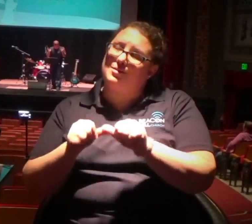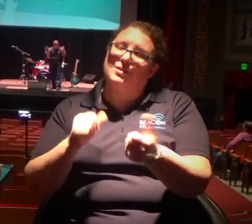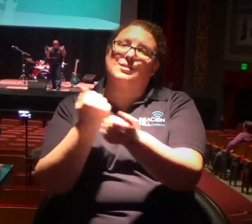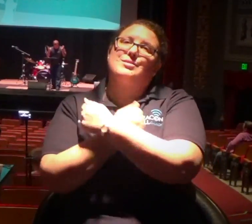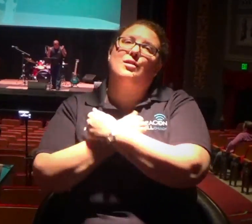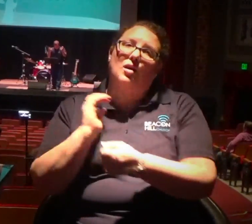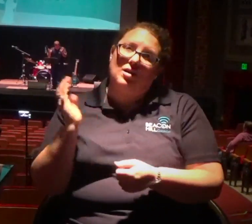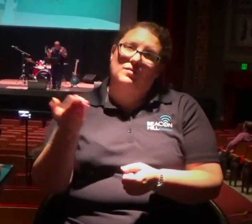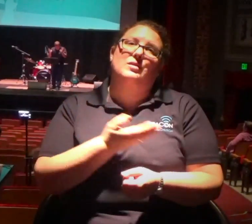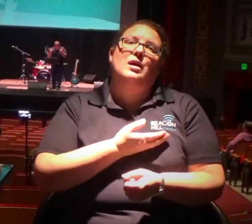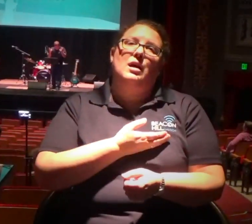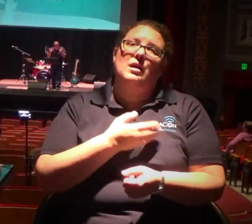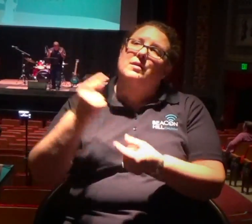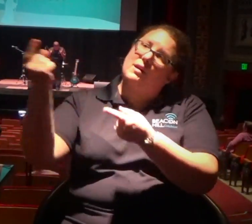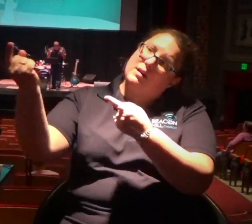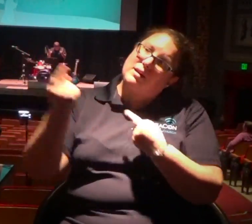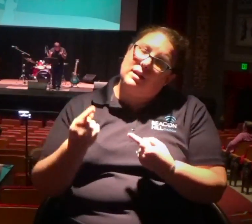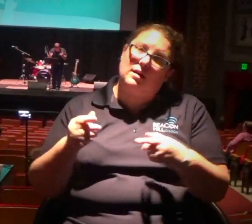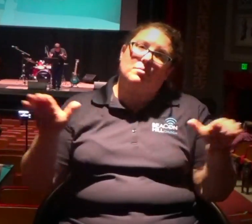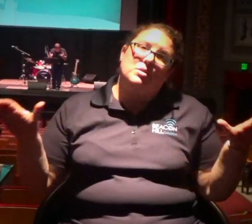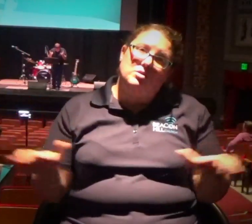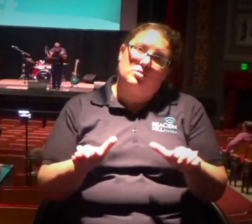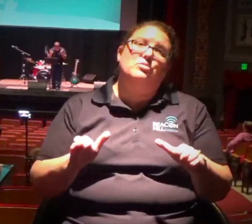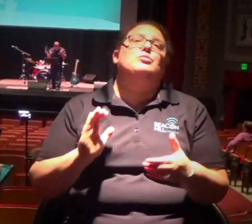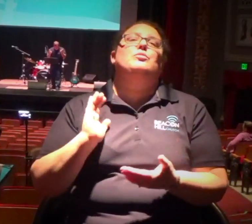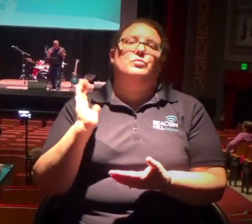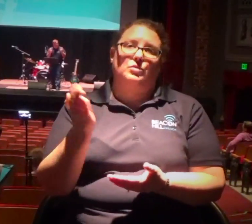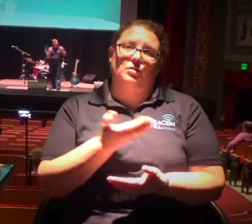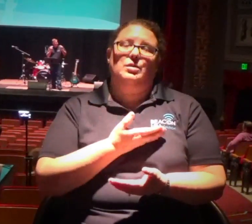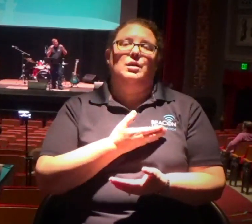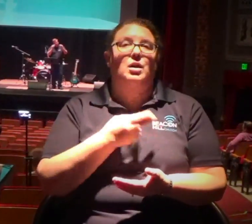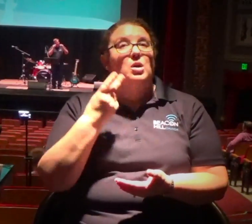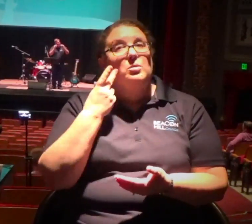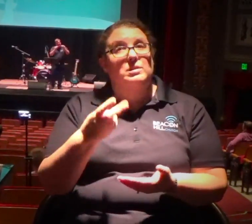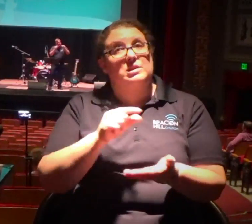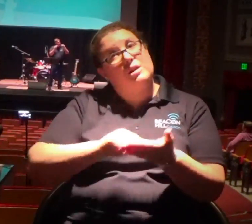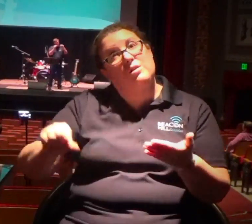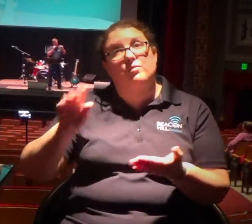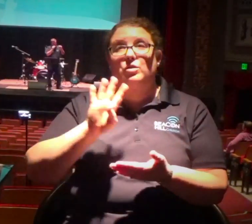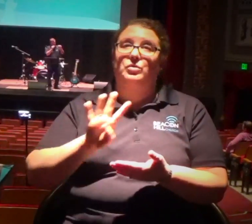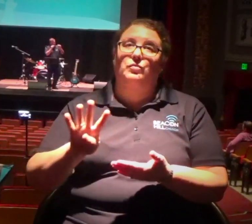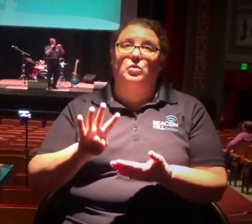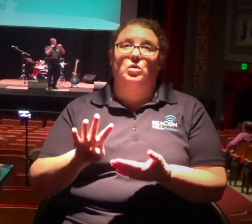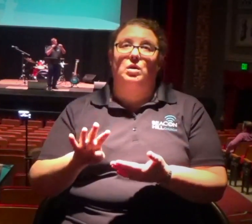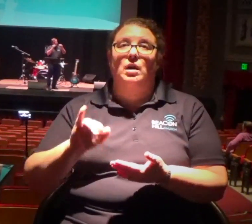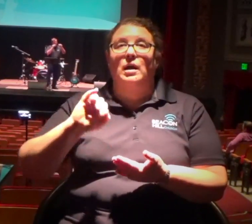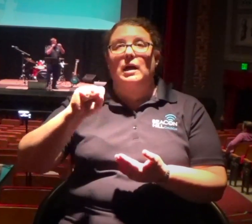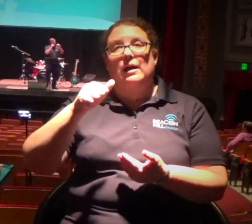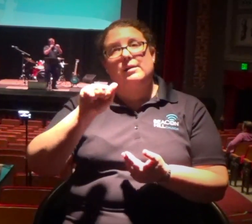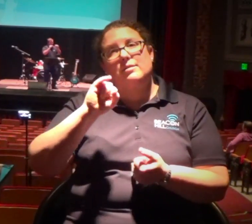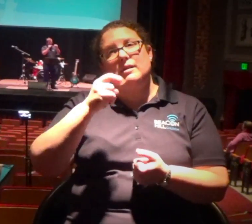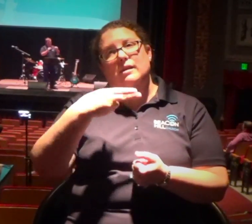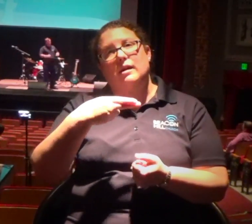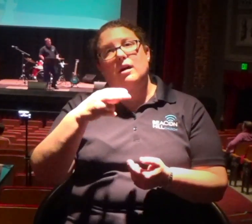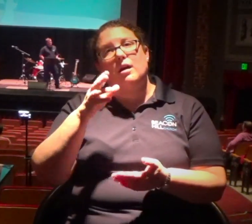he would come and do this for us. And we see in verse 4, when Isaiah is talking to the unbelieving Jews, he